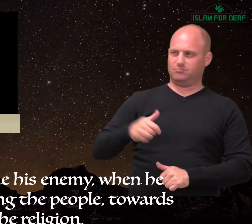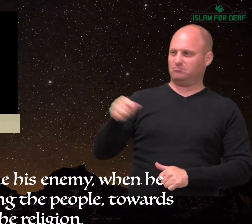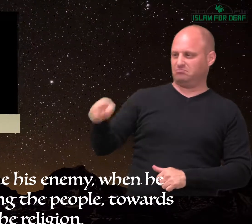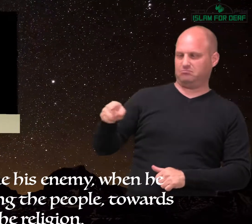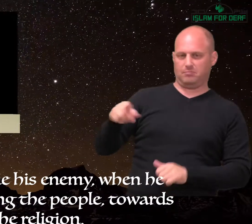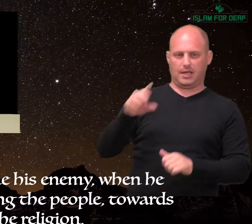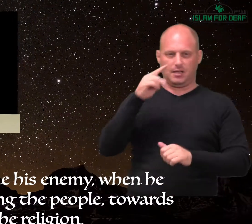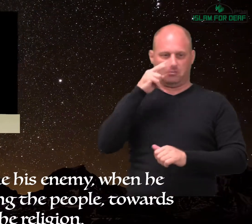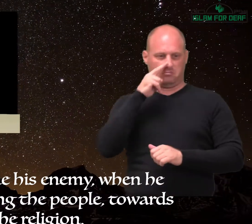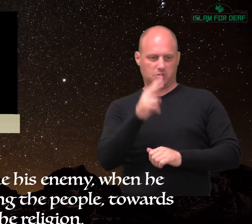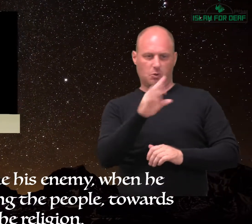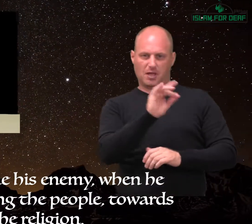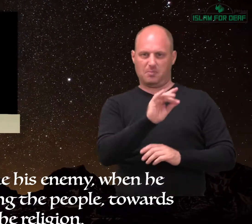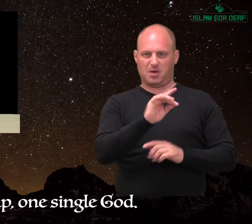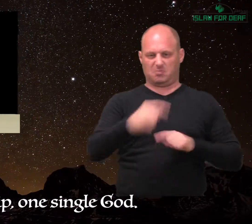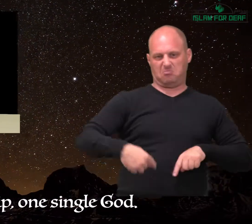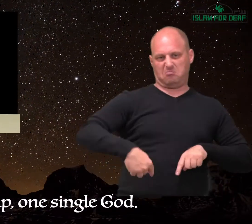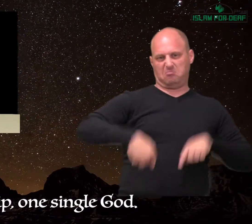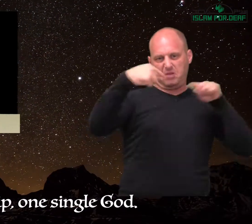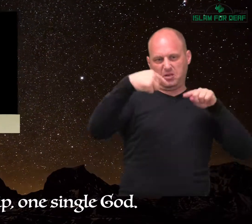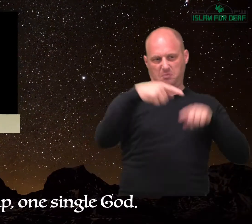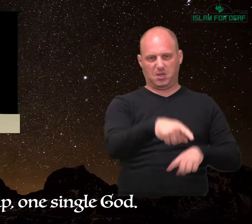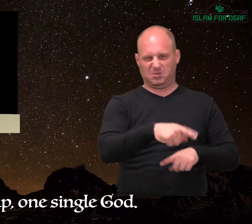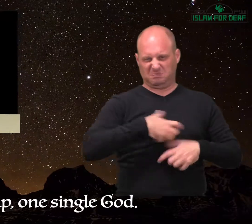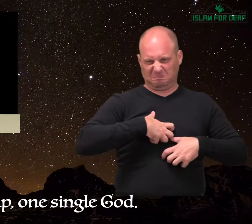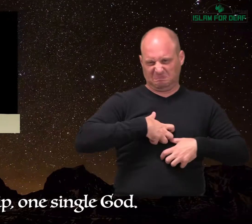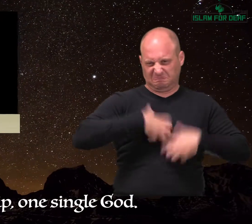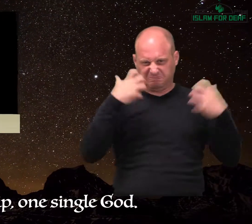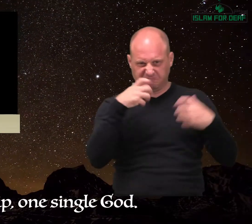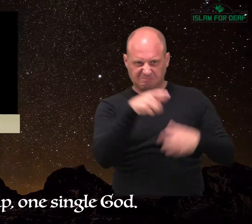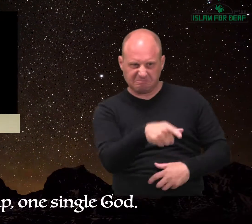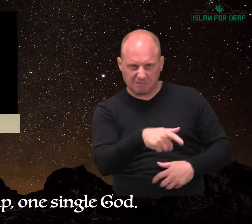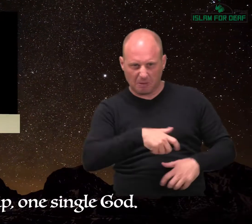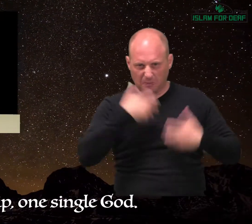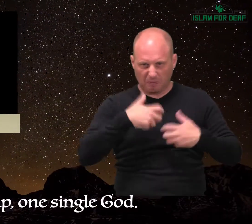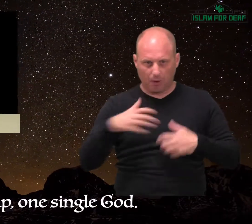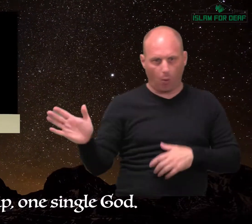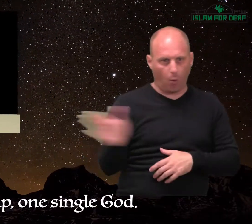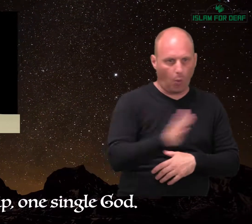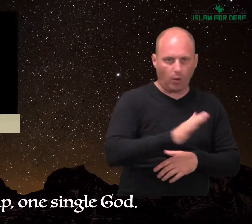towards the religion, to worship one single God.